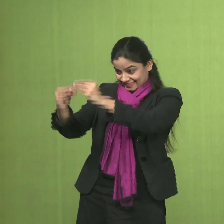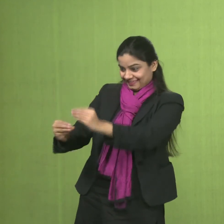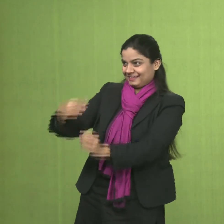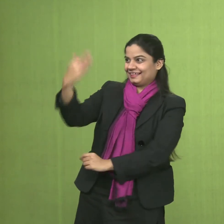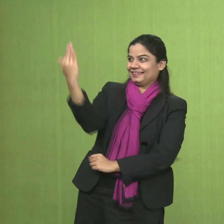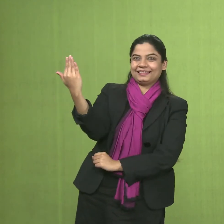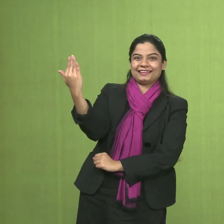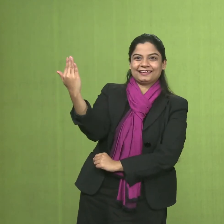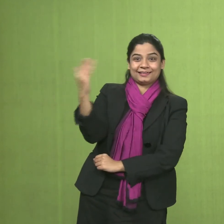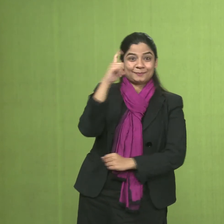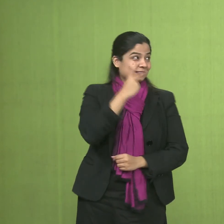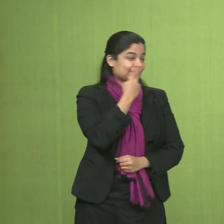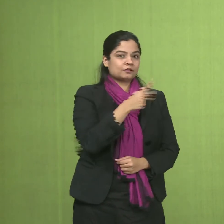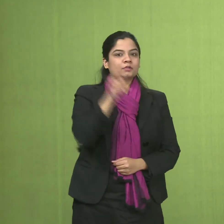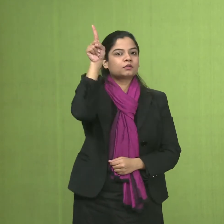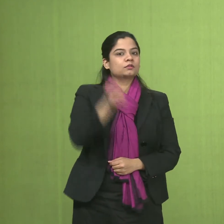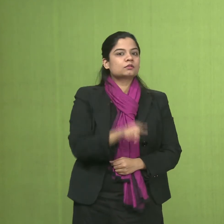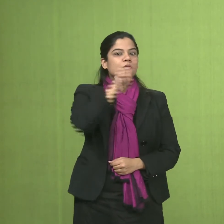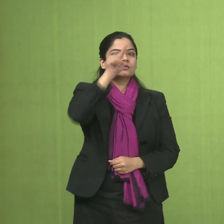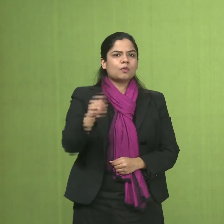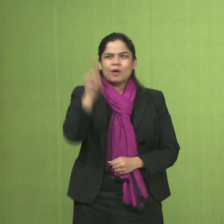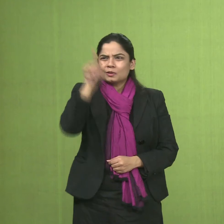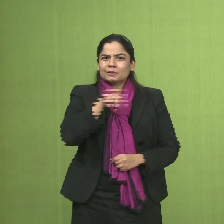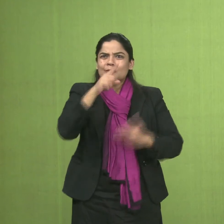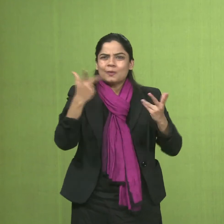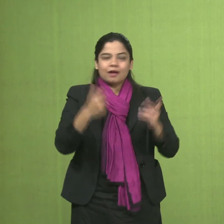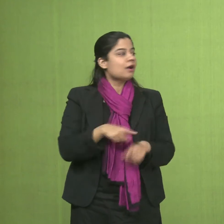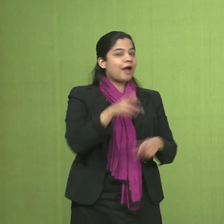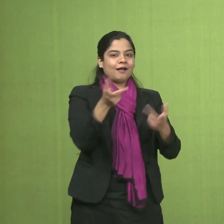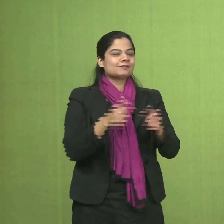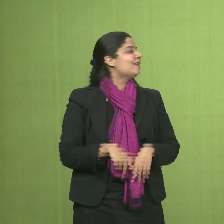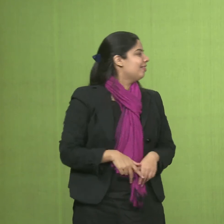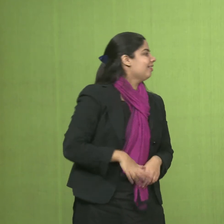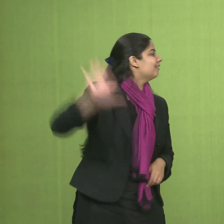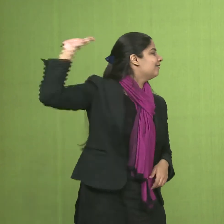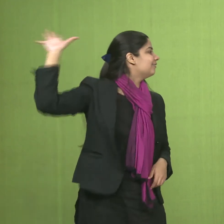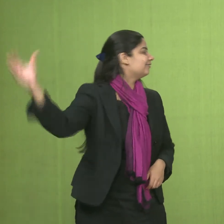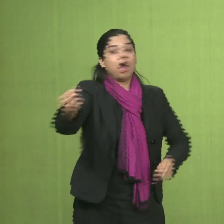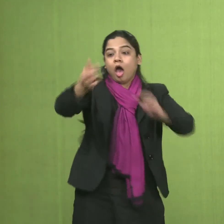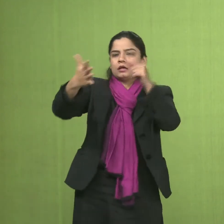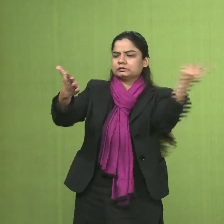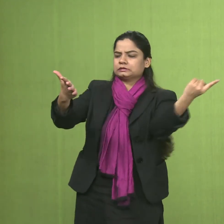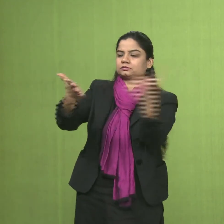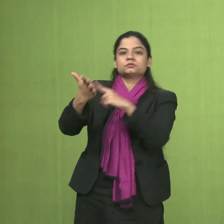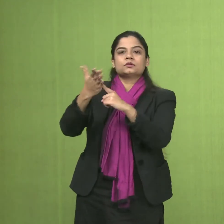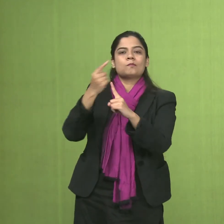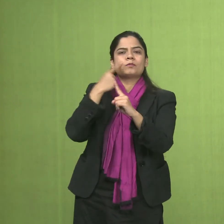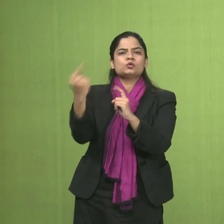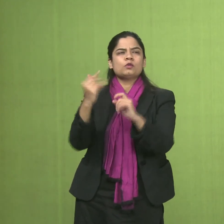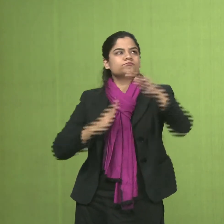is pointing upwards. Always have it downwards. Why? Because in case if you're directly